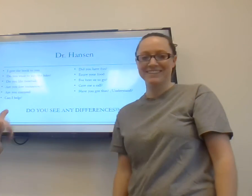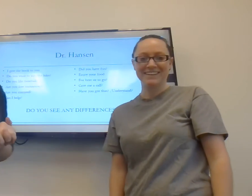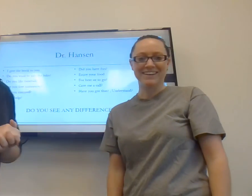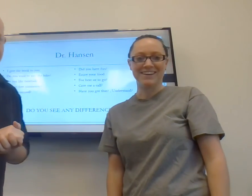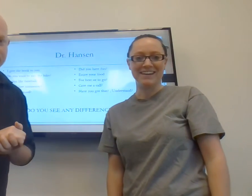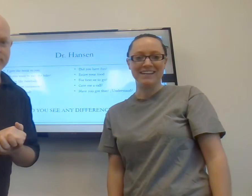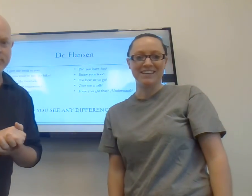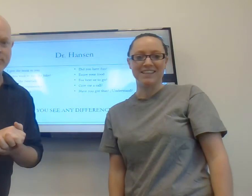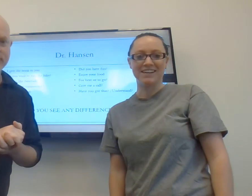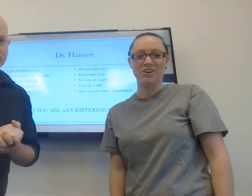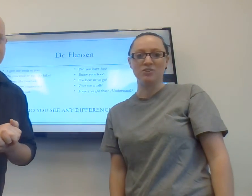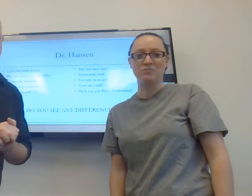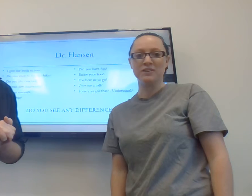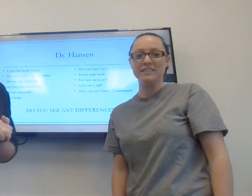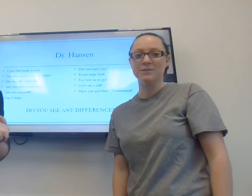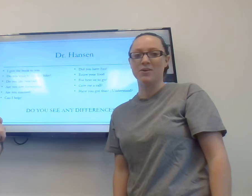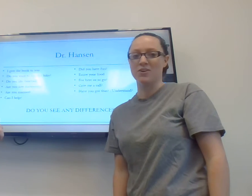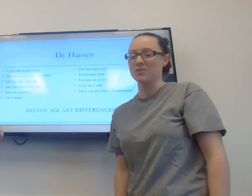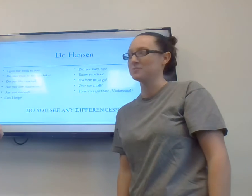all right, and then are you free tomorrow?